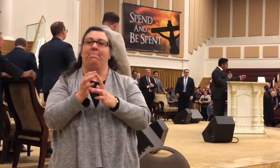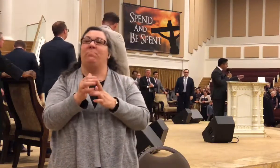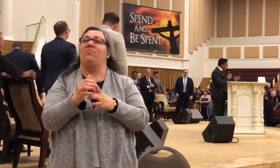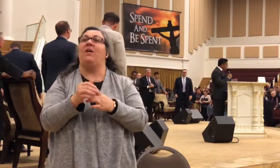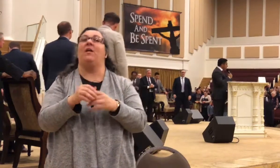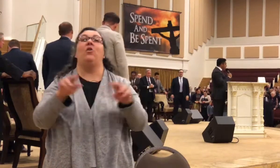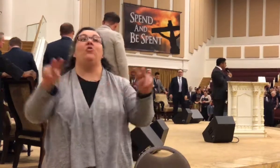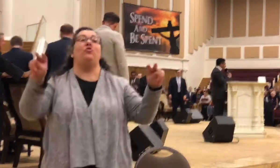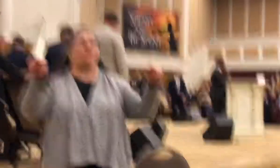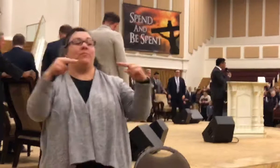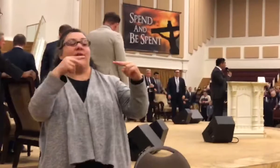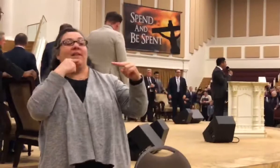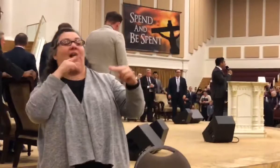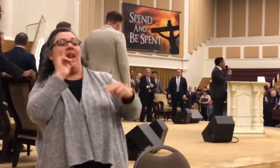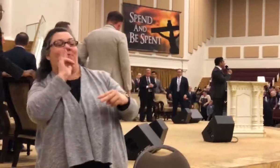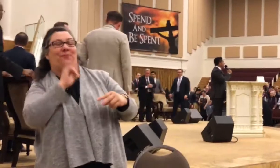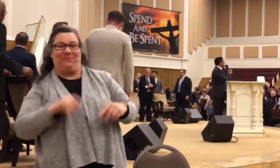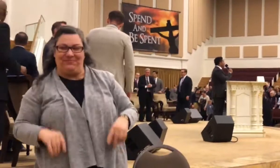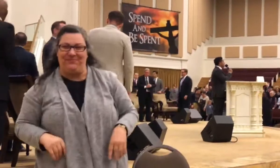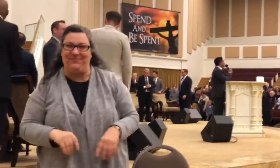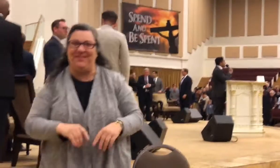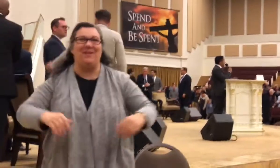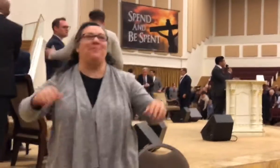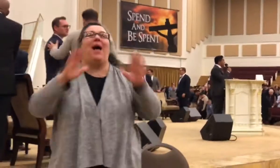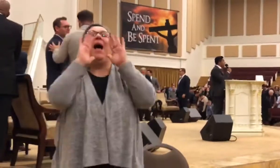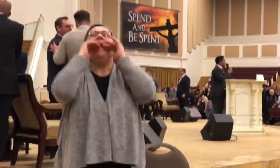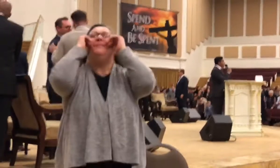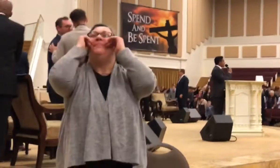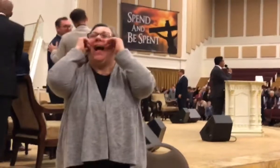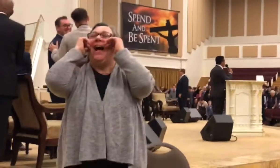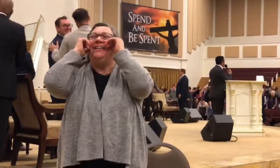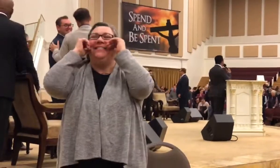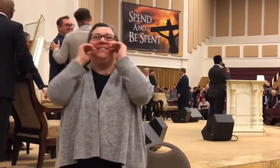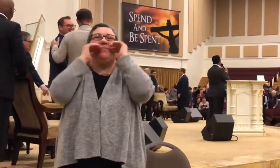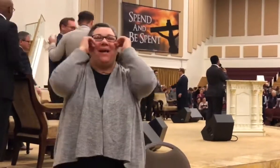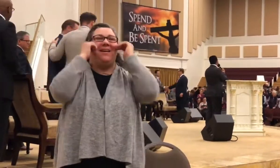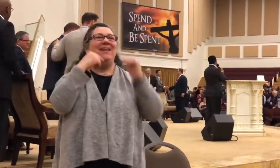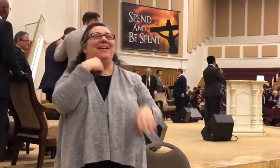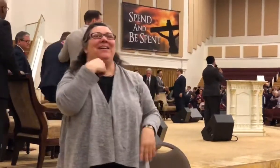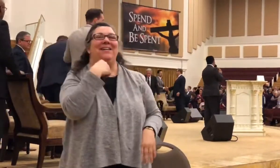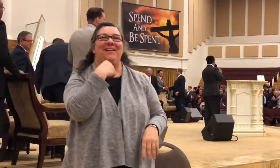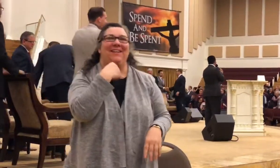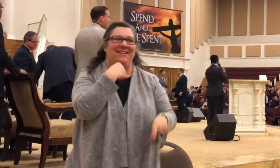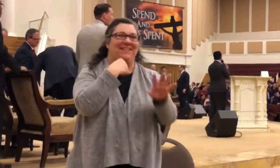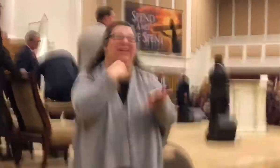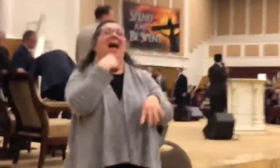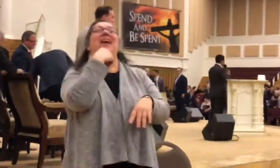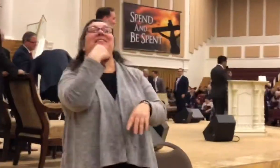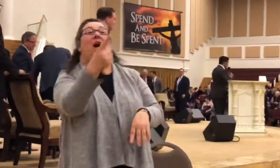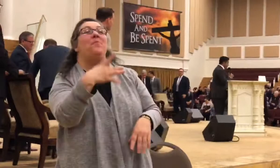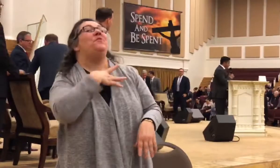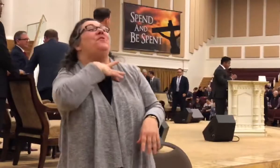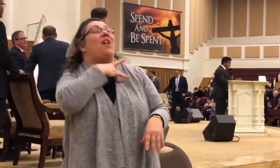Amen. Turn to your neighbor and tell them you love them. Give them a big smile. Tell them you like what they're wearing.